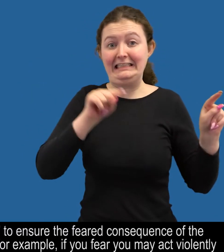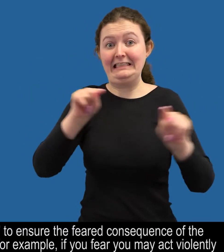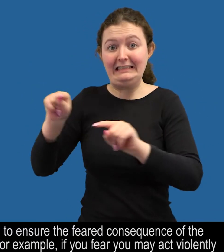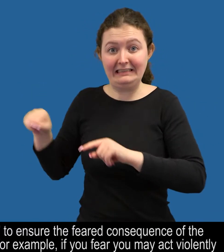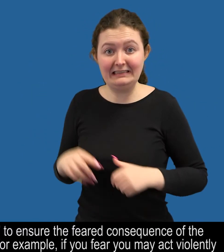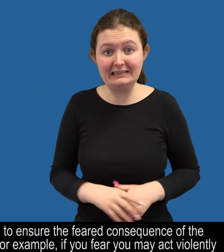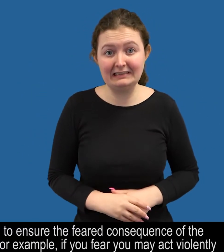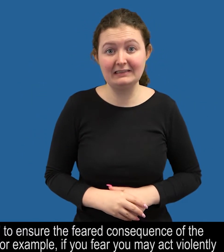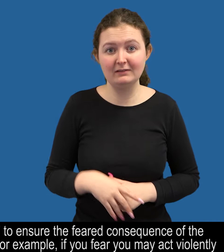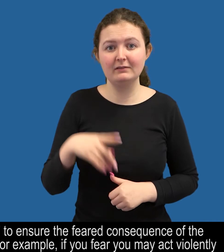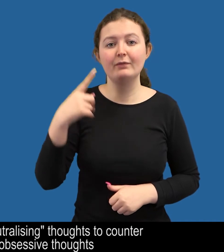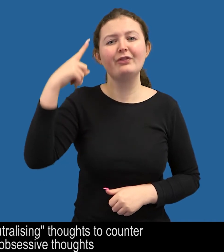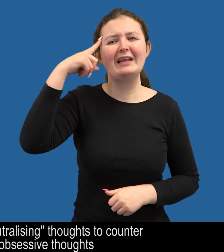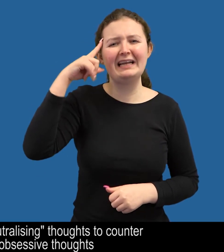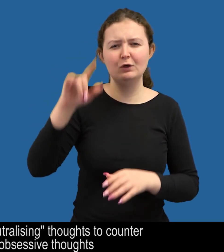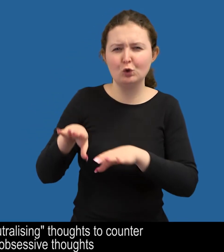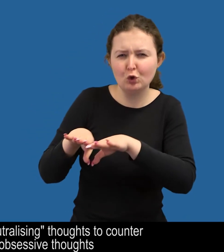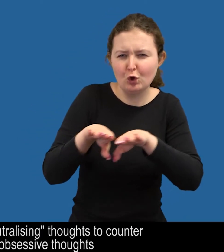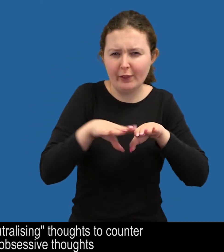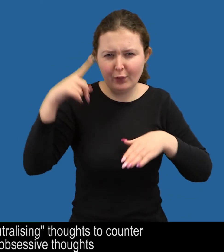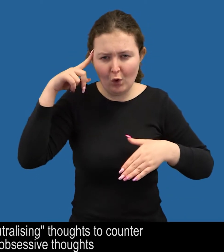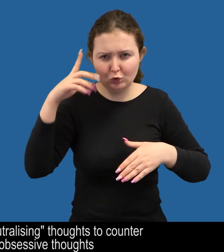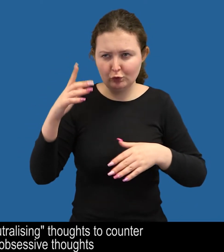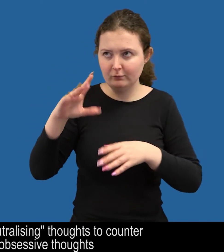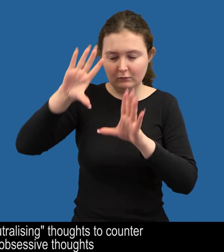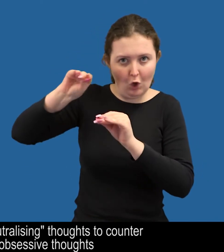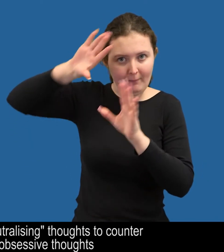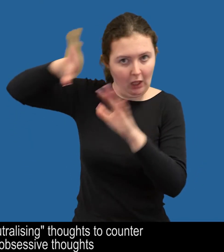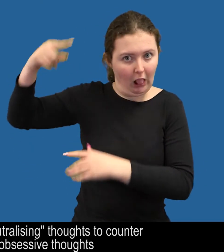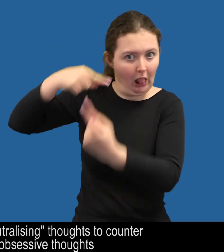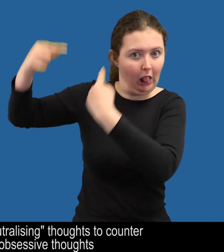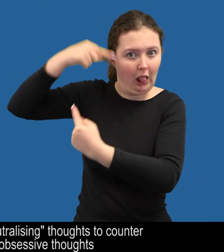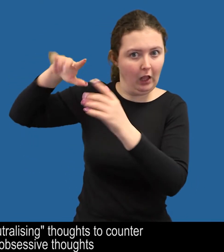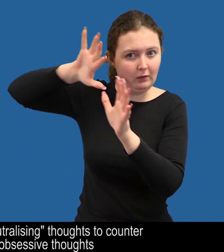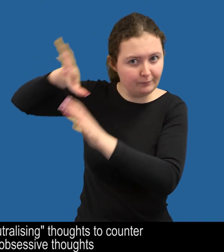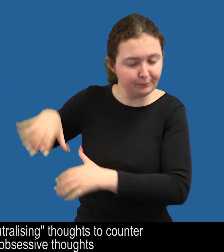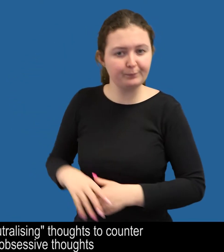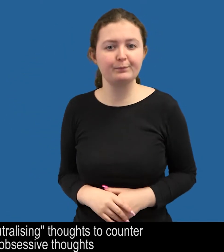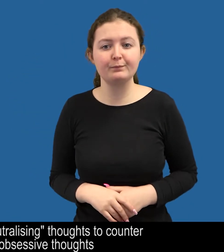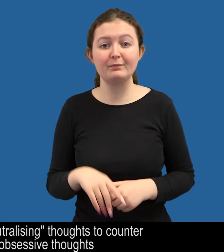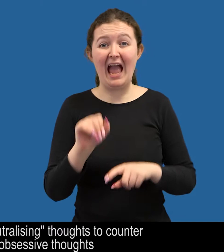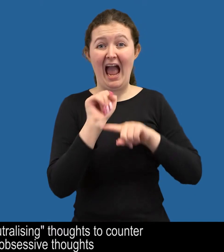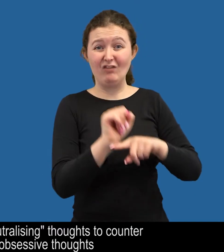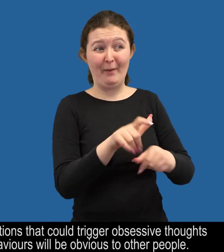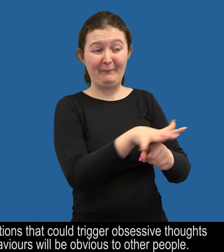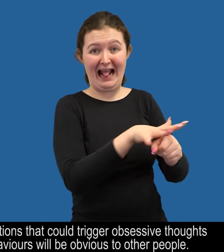act violently, thinking neutralizing thoughts to counter the obsessive thoughts, avoiding places